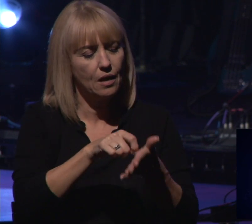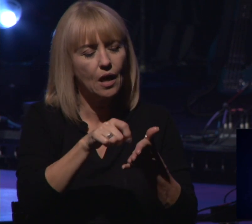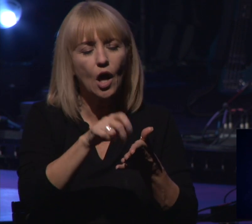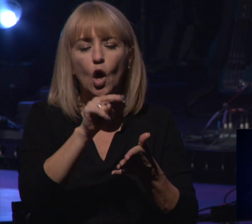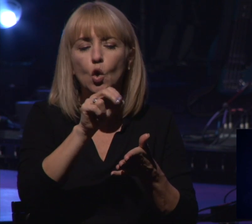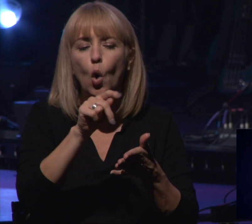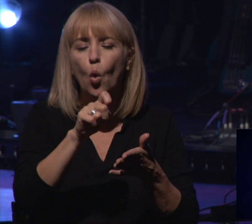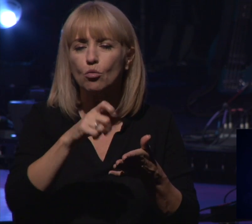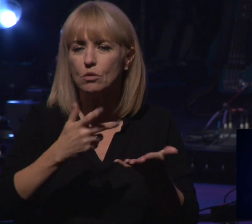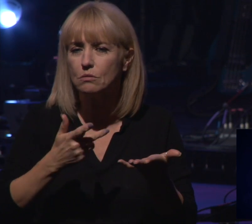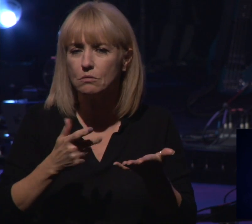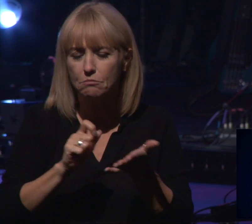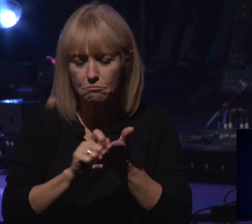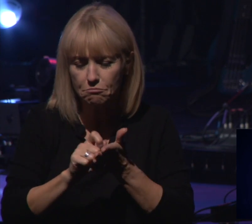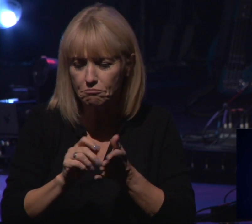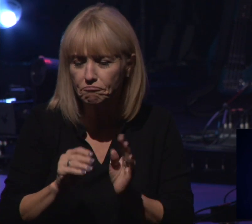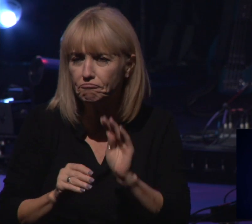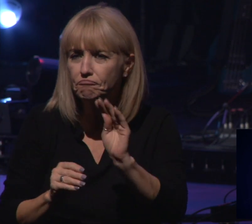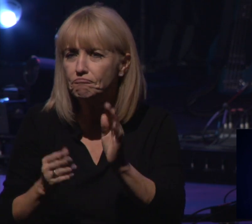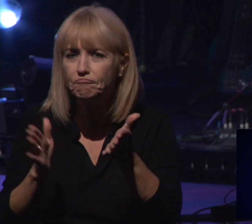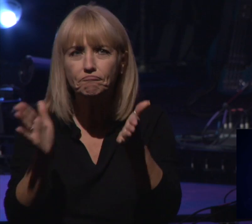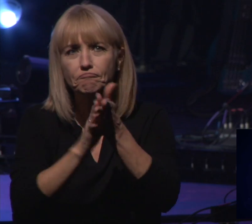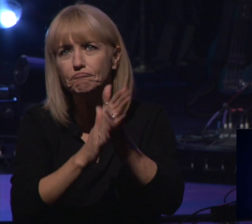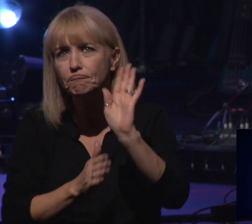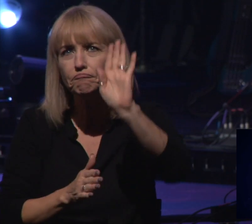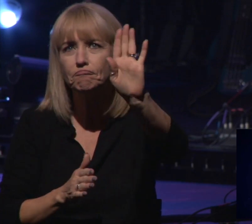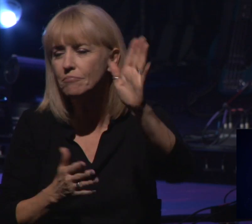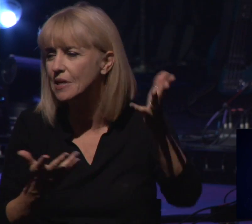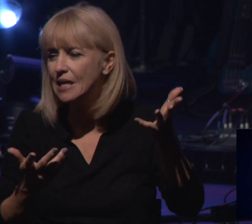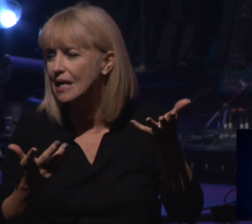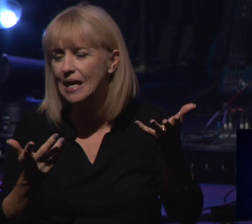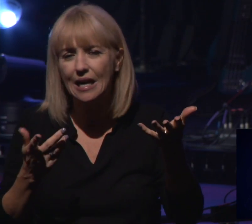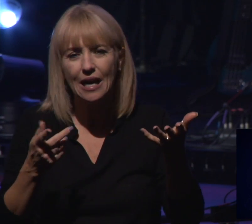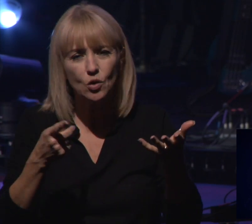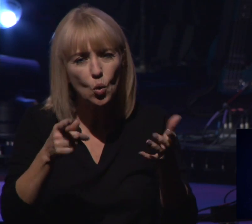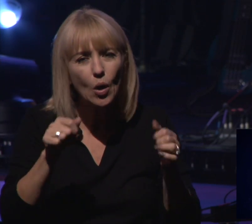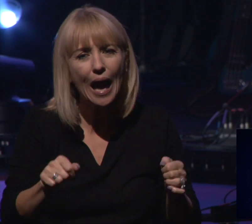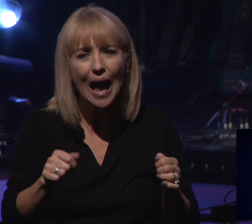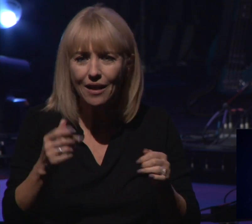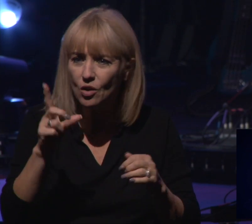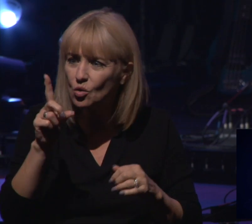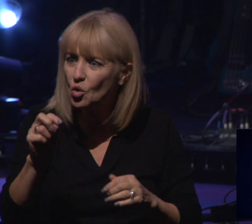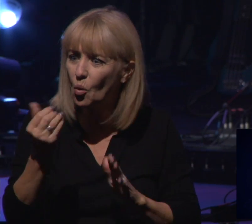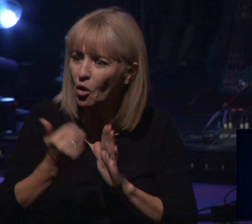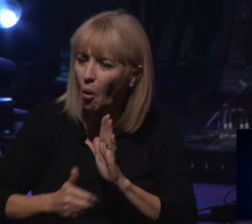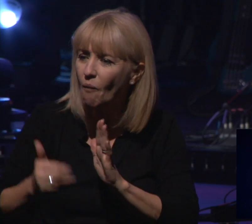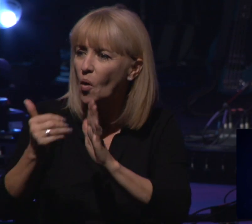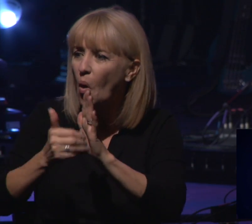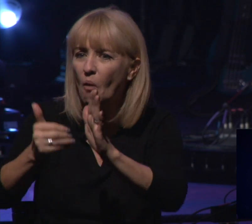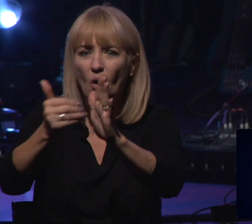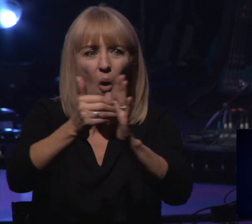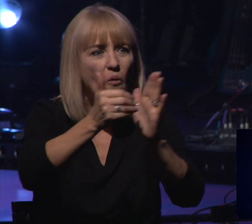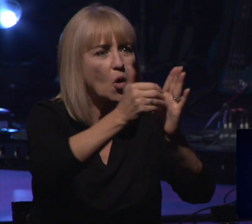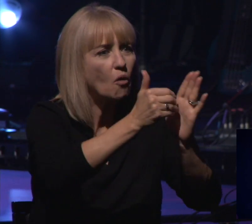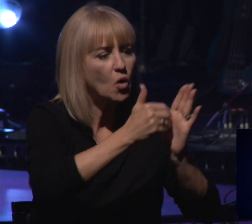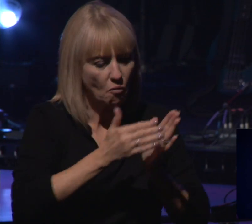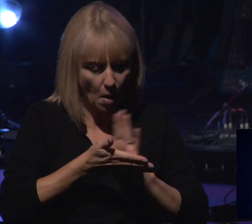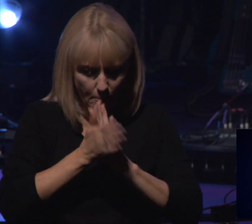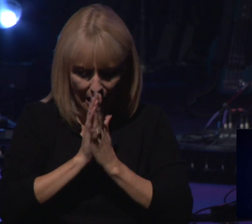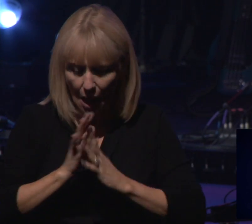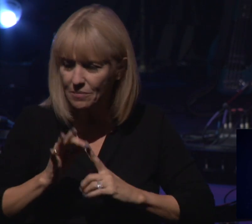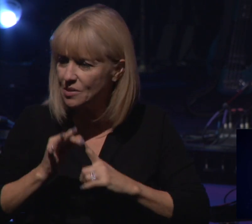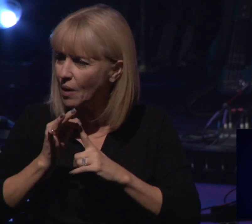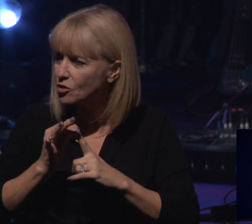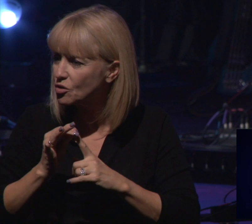instead of the task list of saying, I want to hold you as cherished. And this is something you can renew over and over and over, and you can keep your